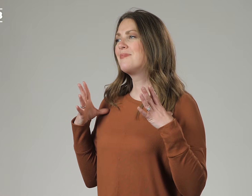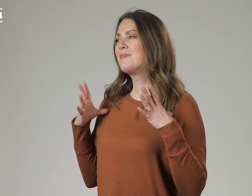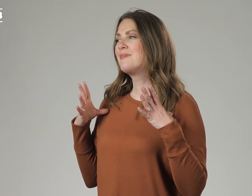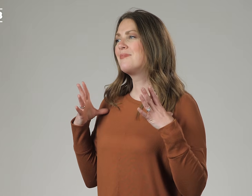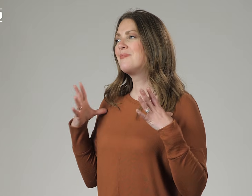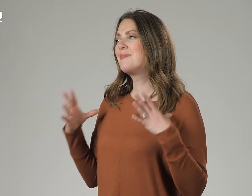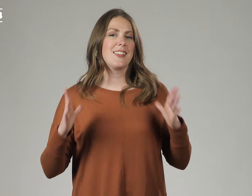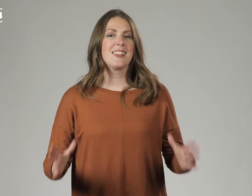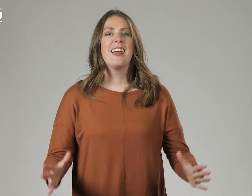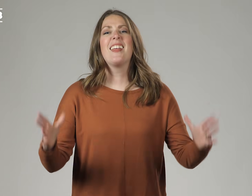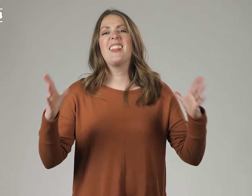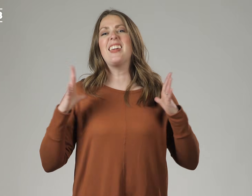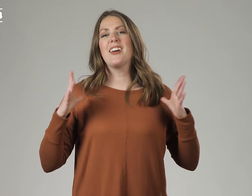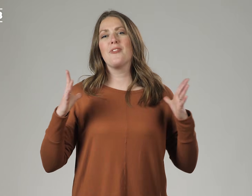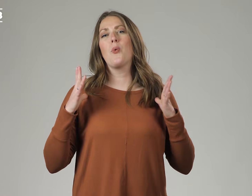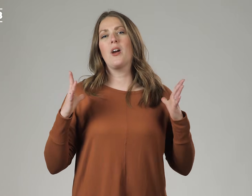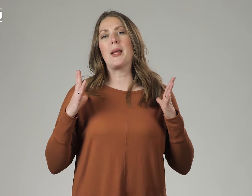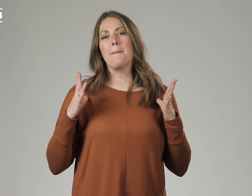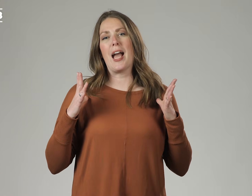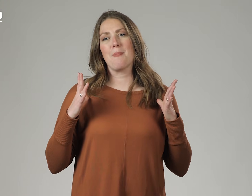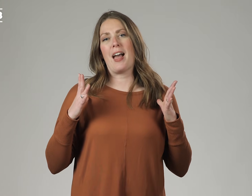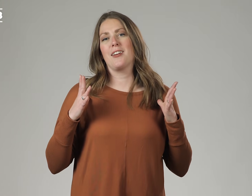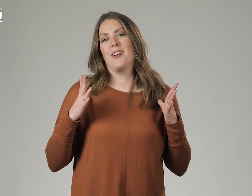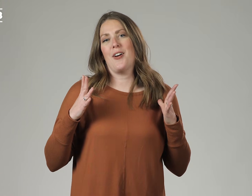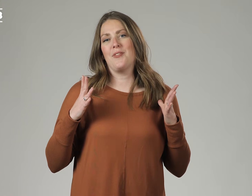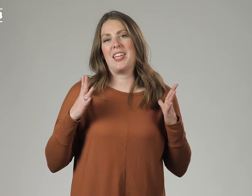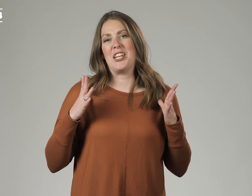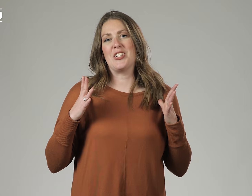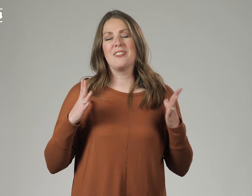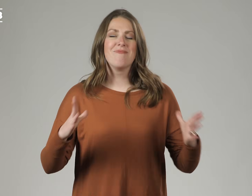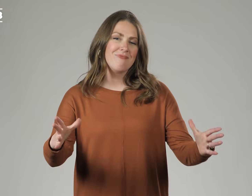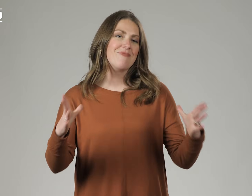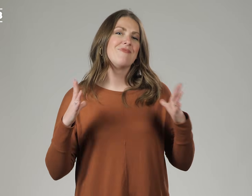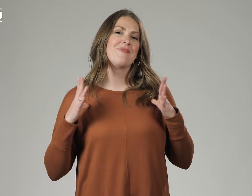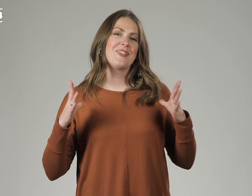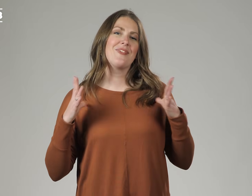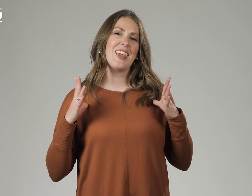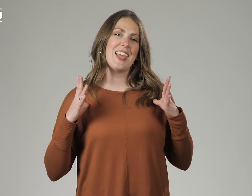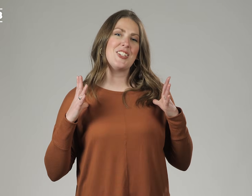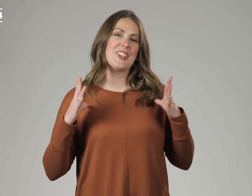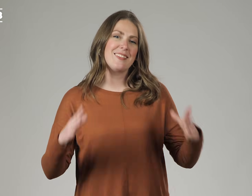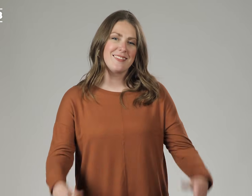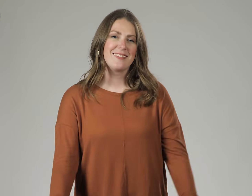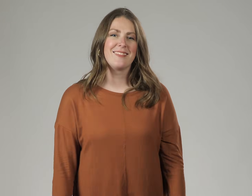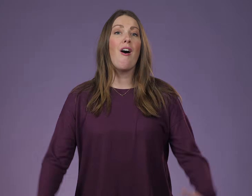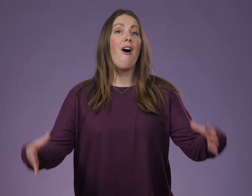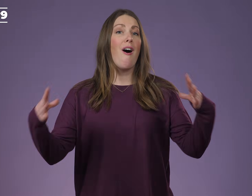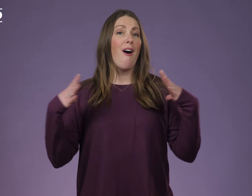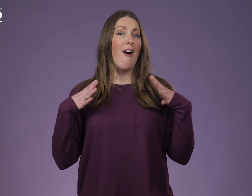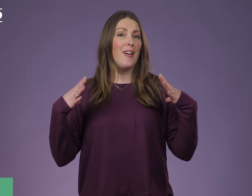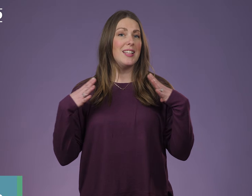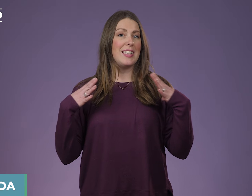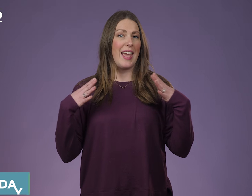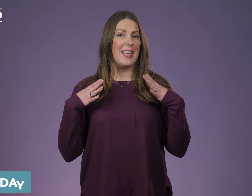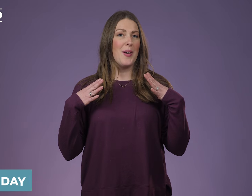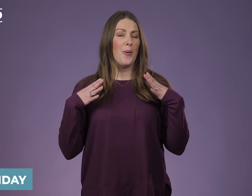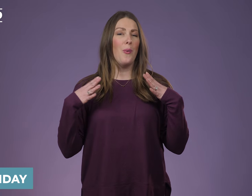your armpits. Think of wearing a backpack on vacation. Vacation. Holiday